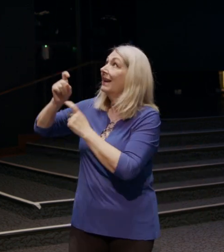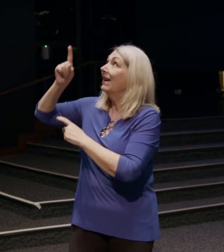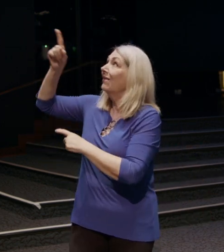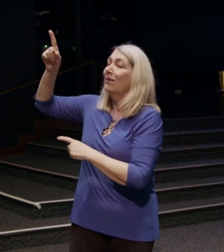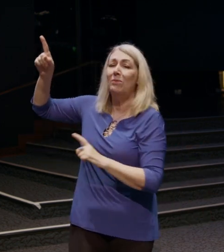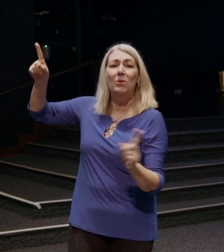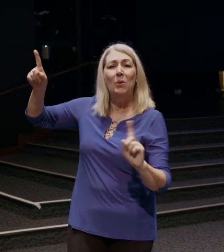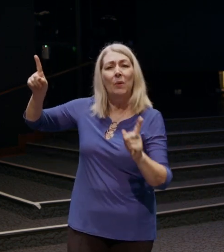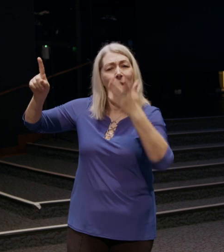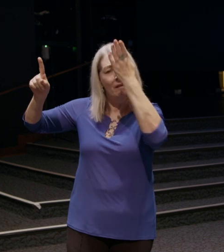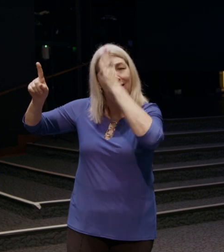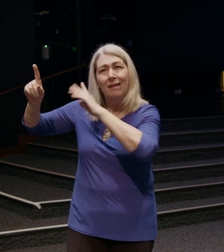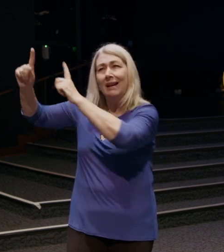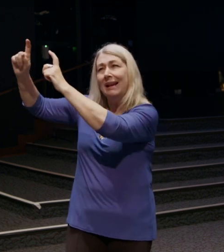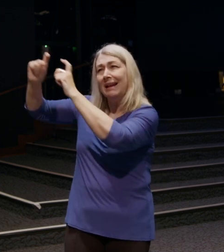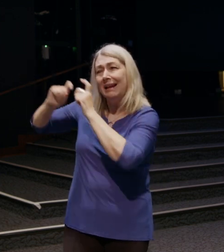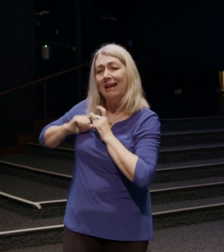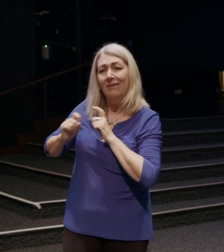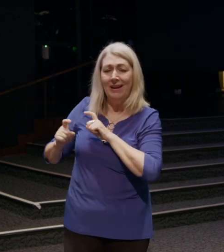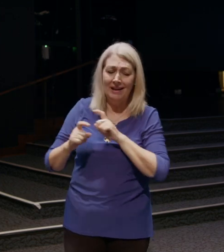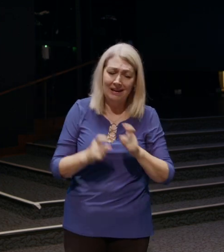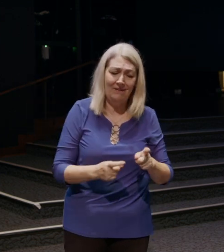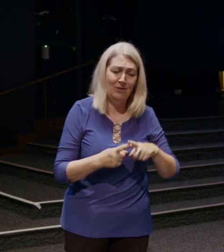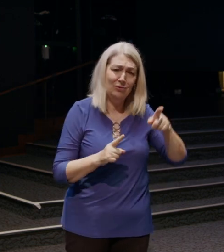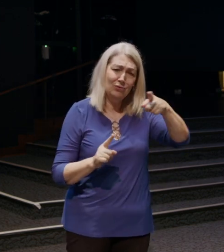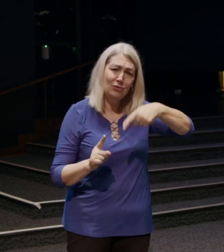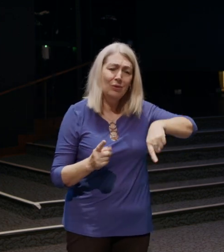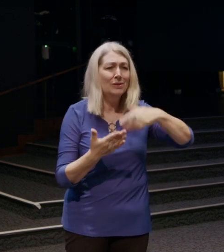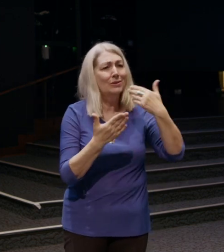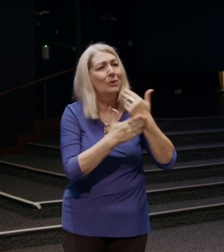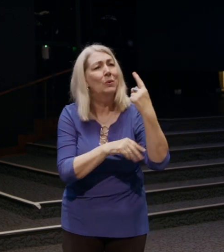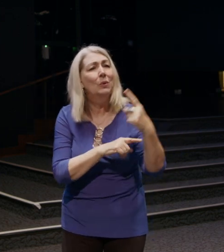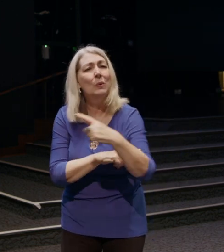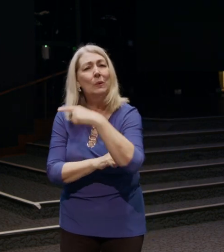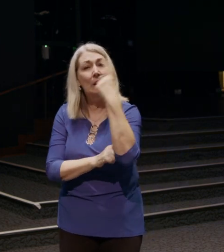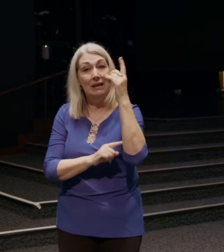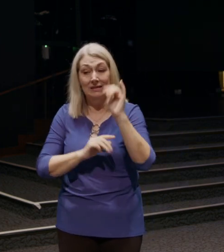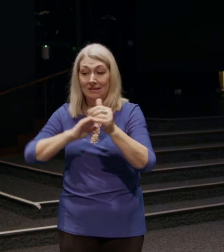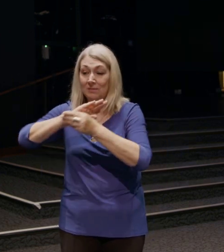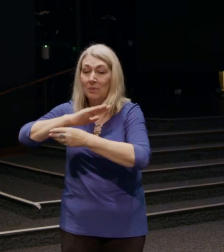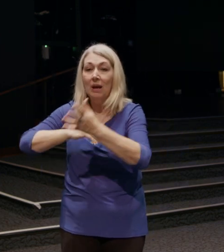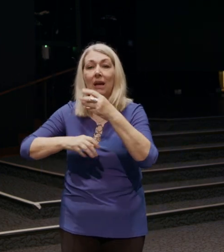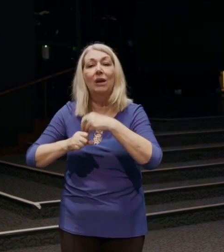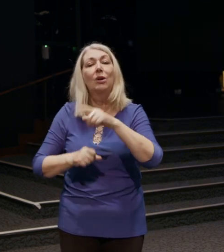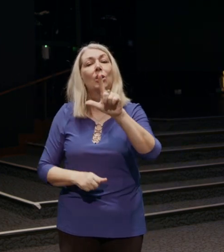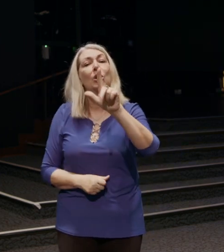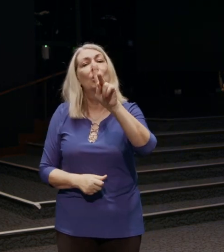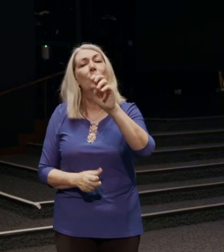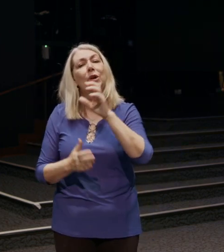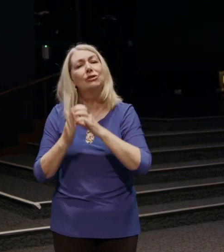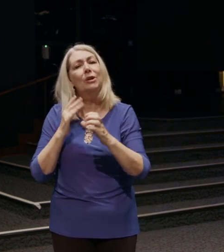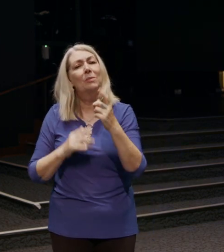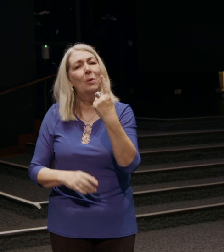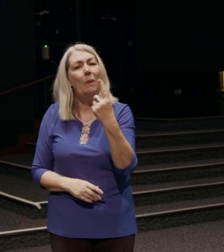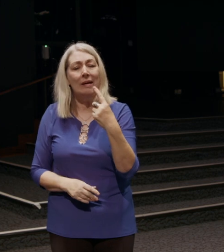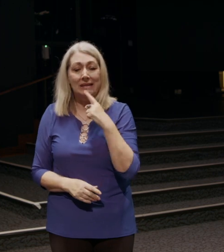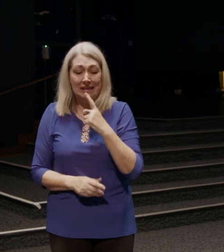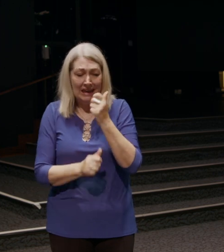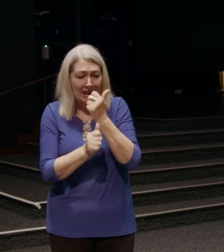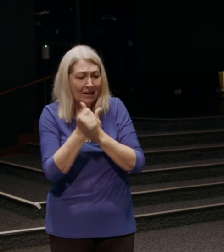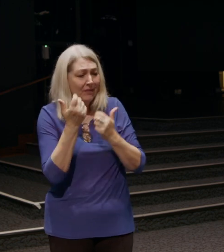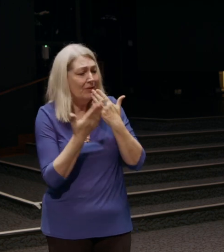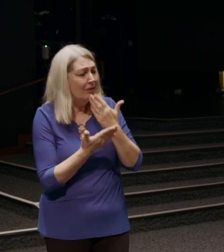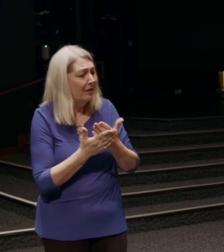God. A new day from heaven will dawn upon us, was the prophecy in Luke chapter 1. Every good action and